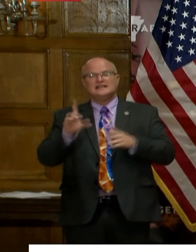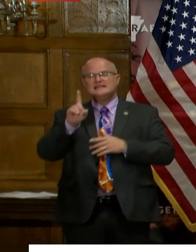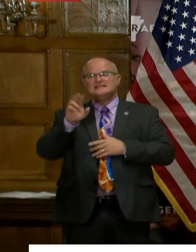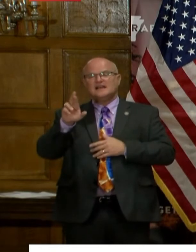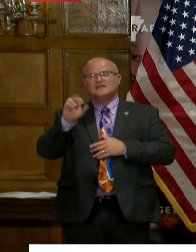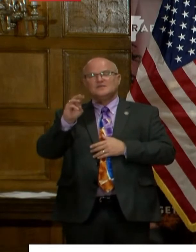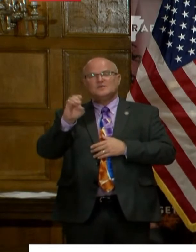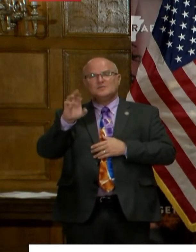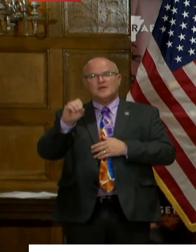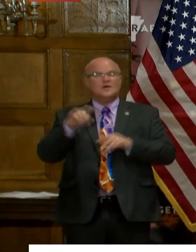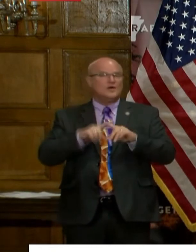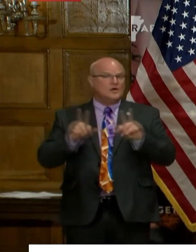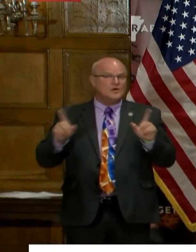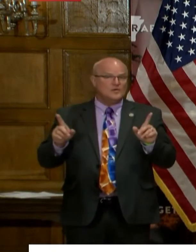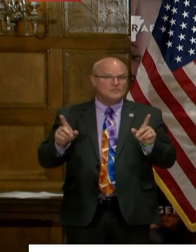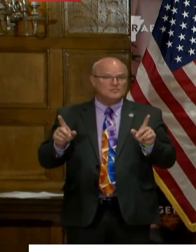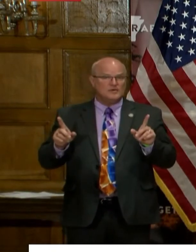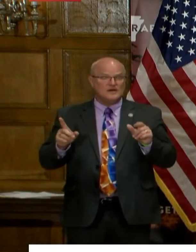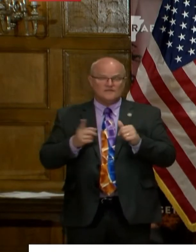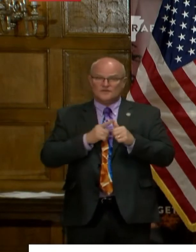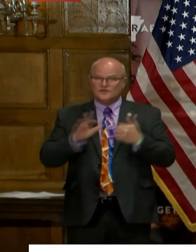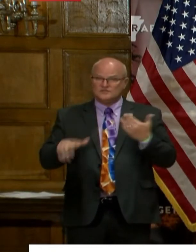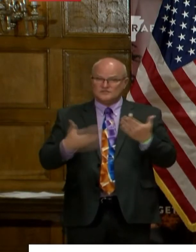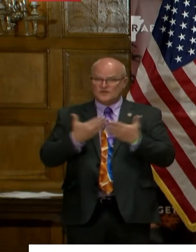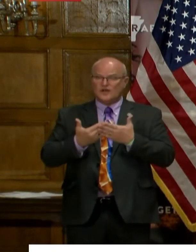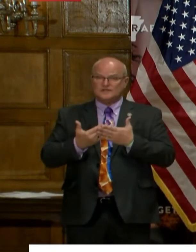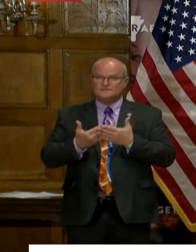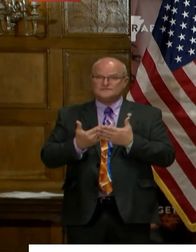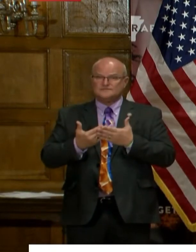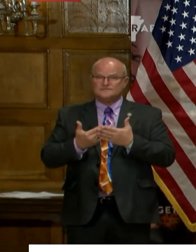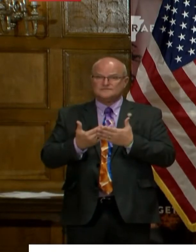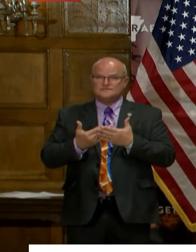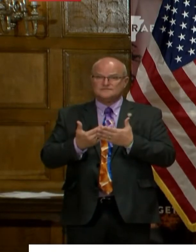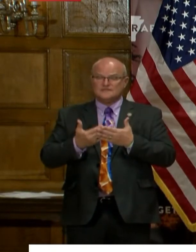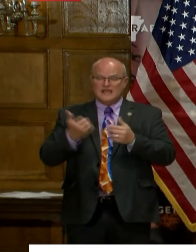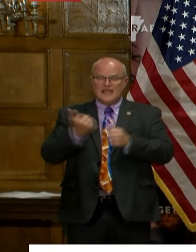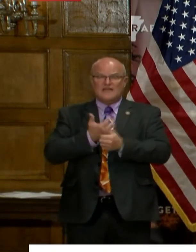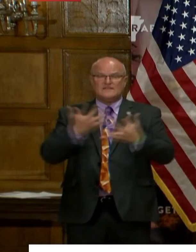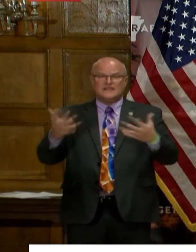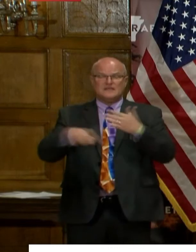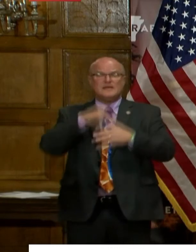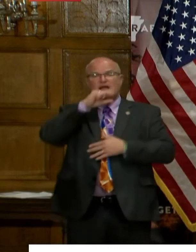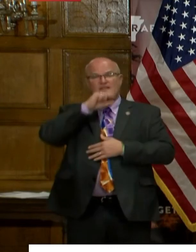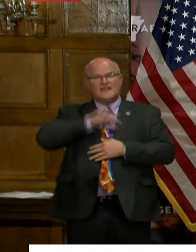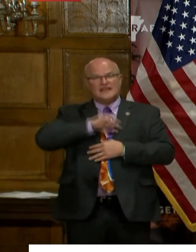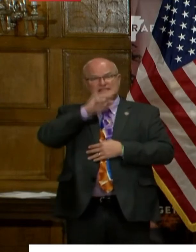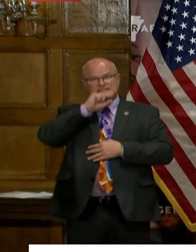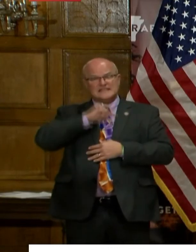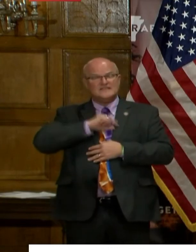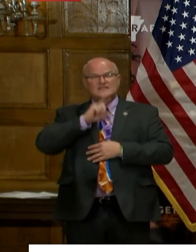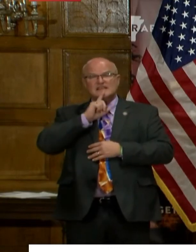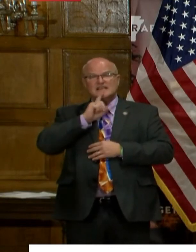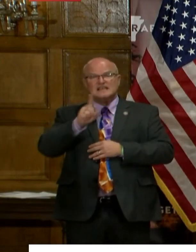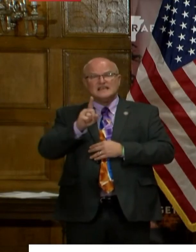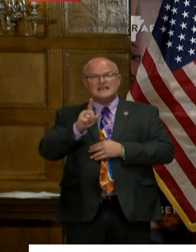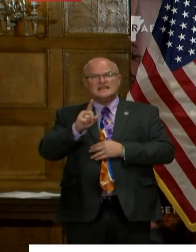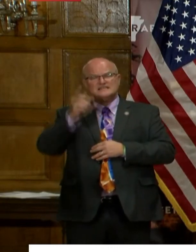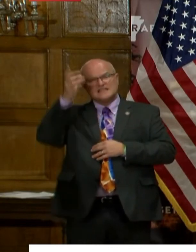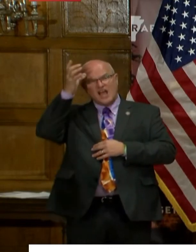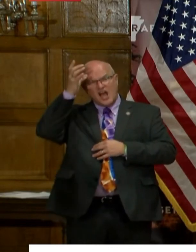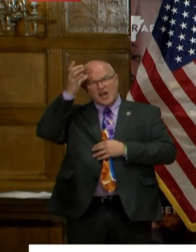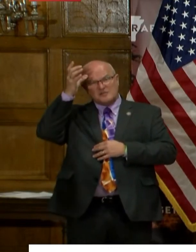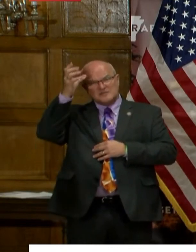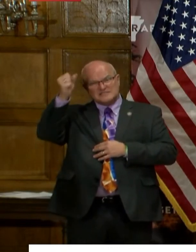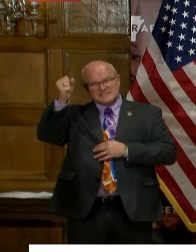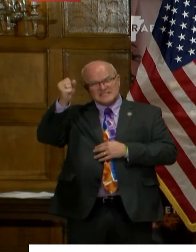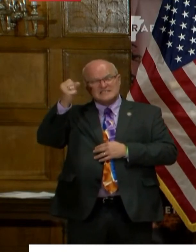Romero comment on it. But first of all, everything about Thanksgiving is common sense in the